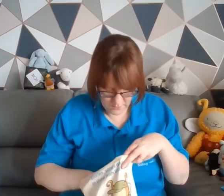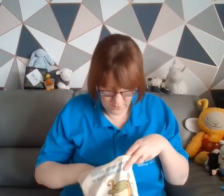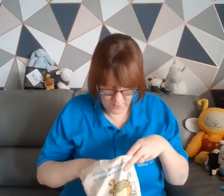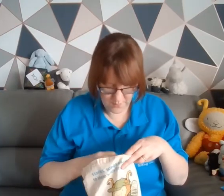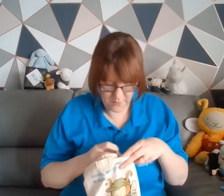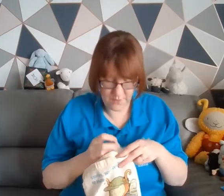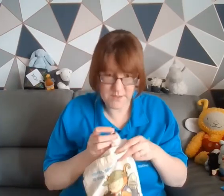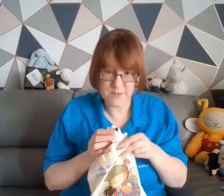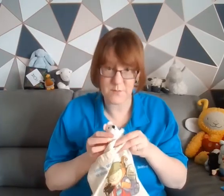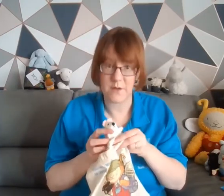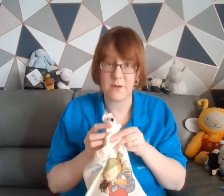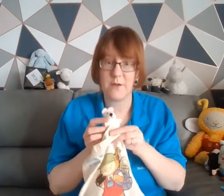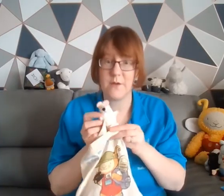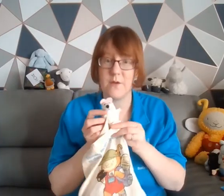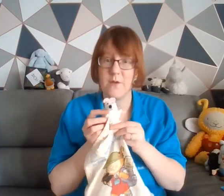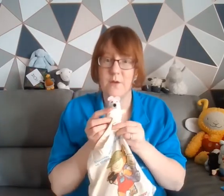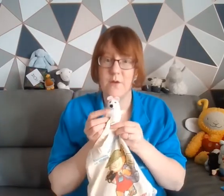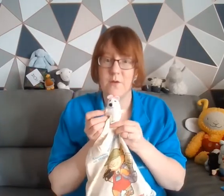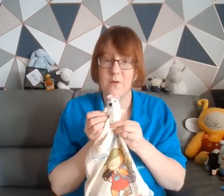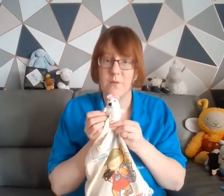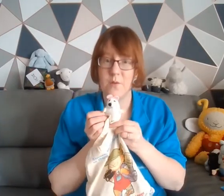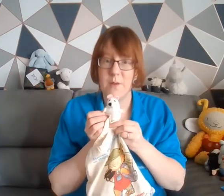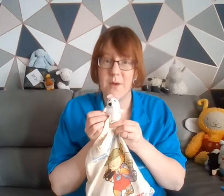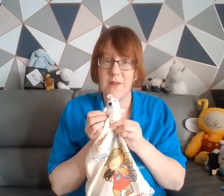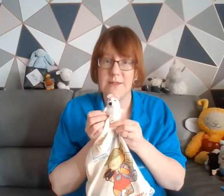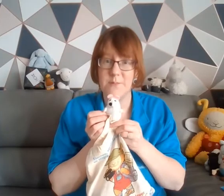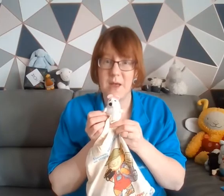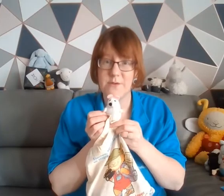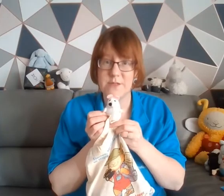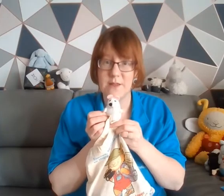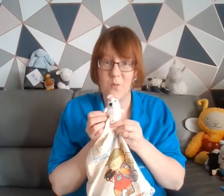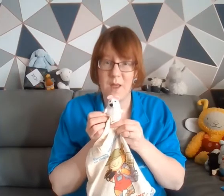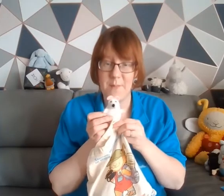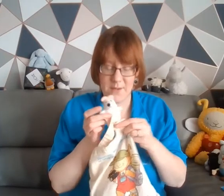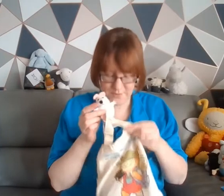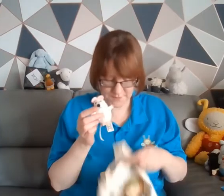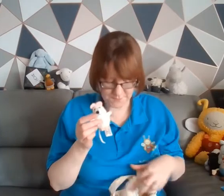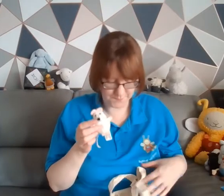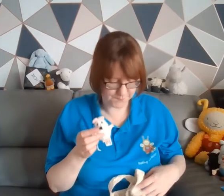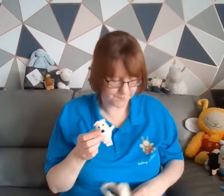How about this one? One about a little mouse, a little white mouse.